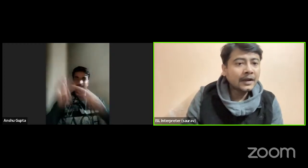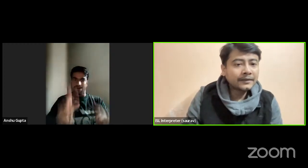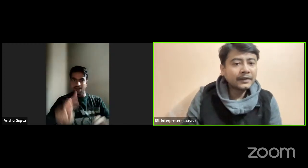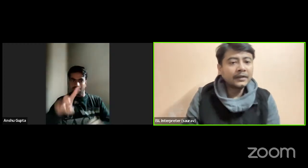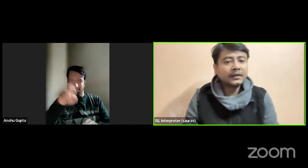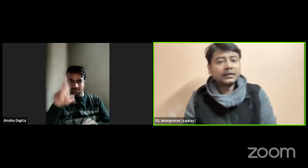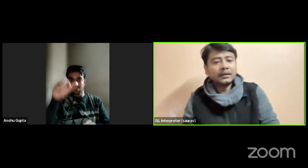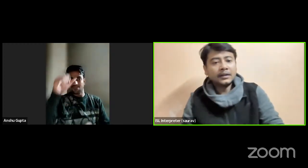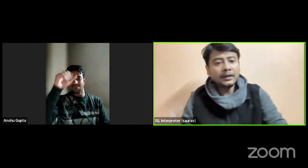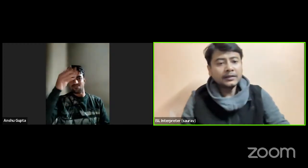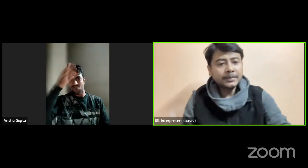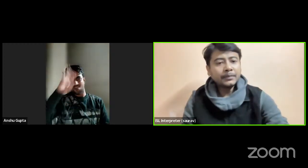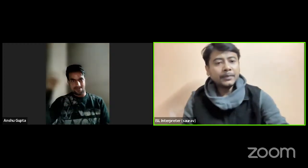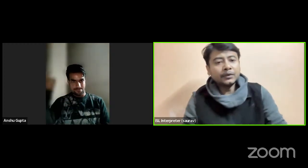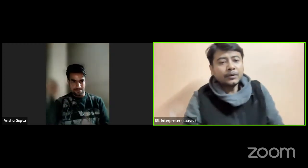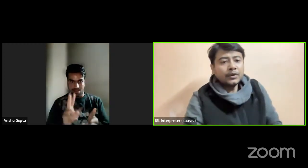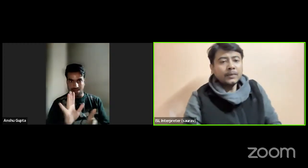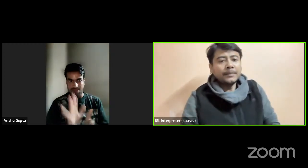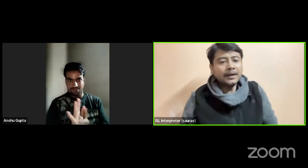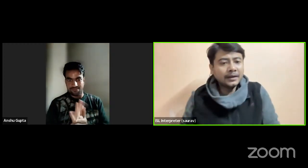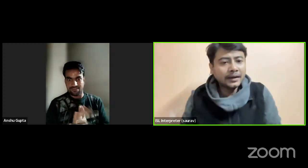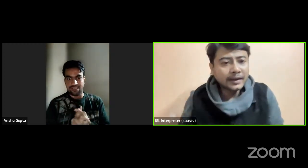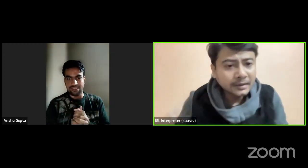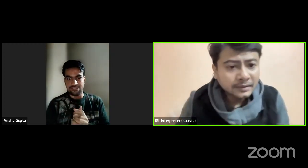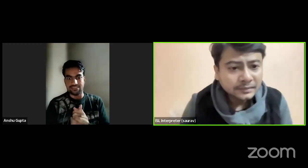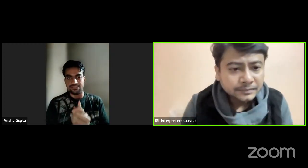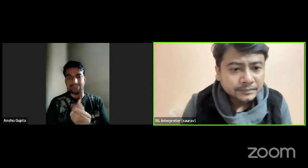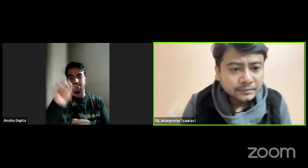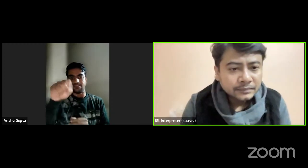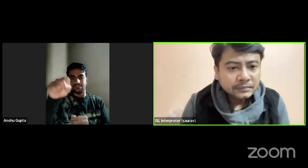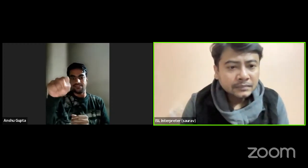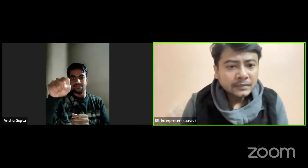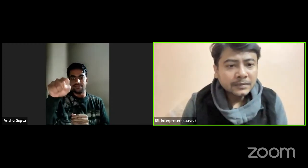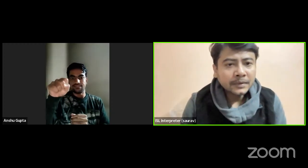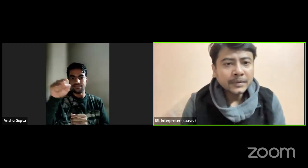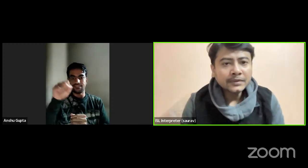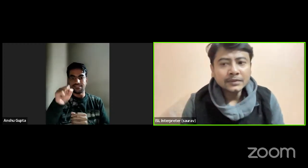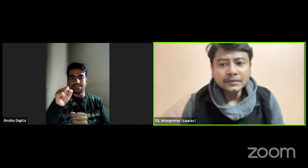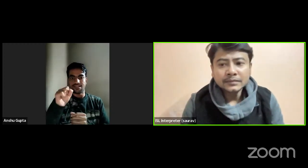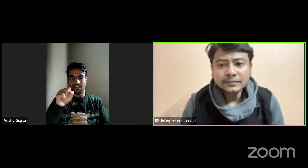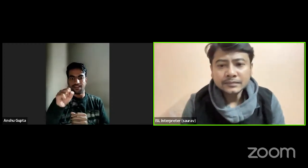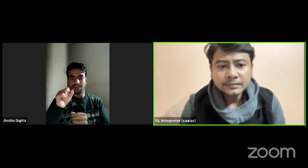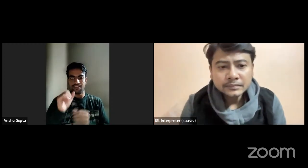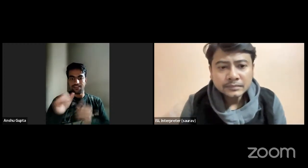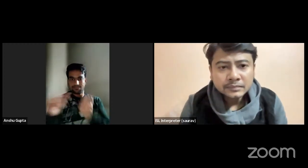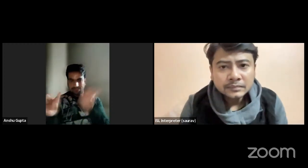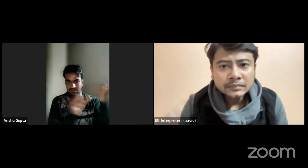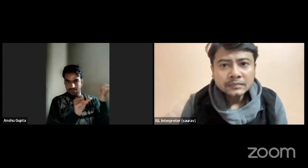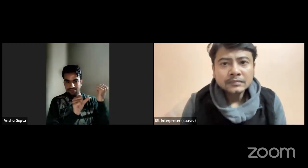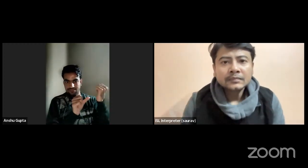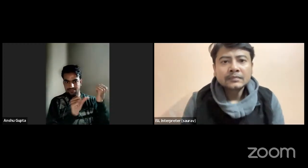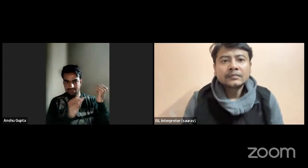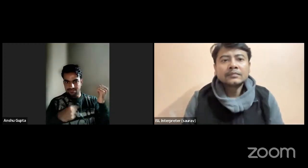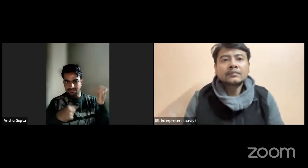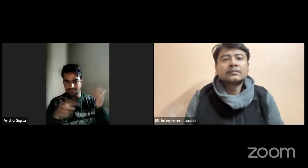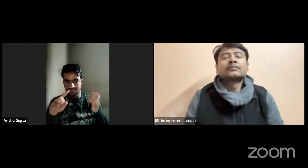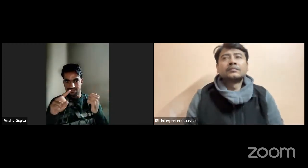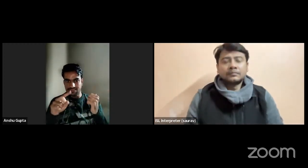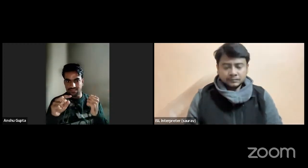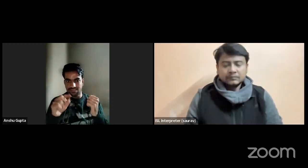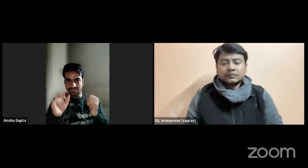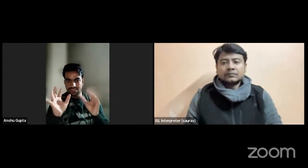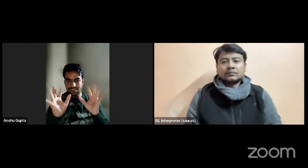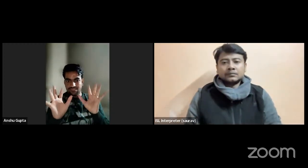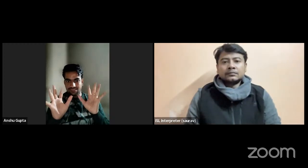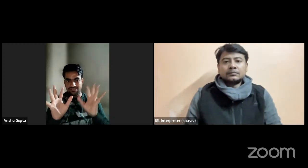500 years after, is Prabhupada going to come back again? Is my question. No, as